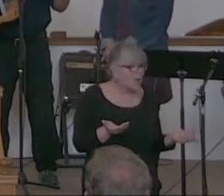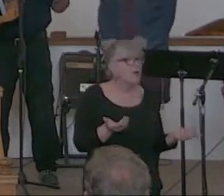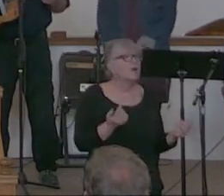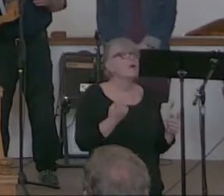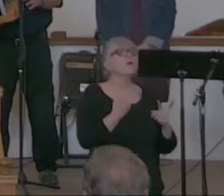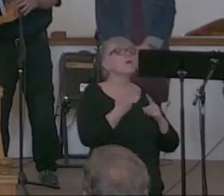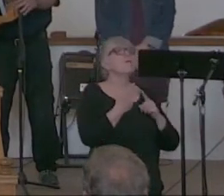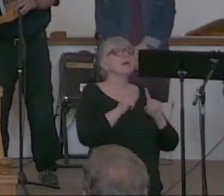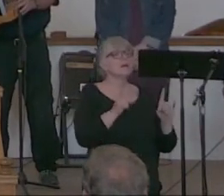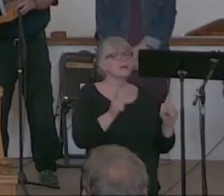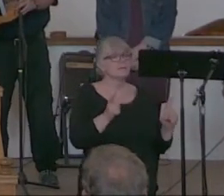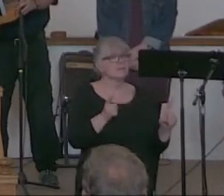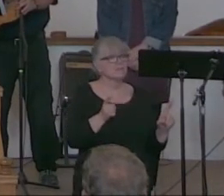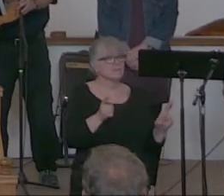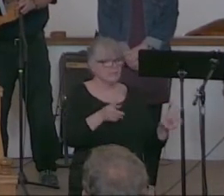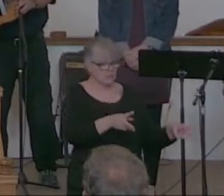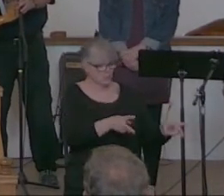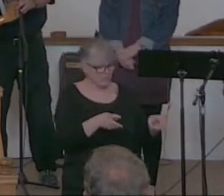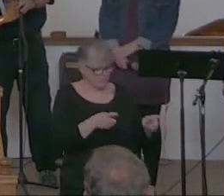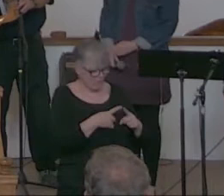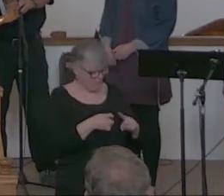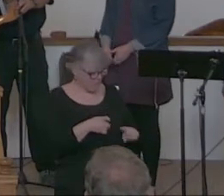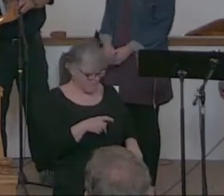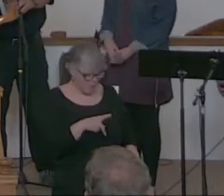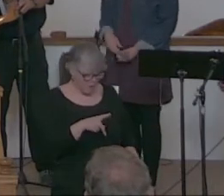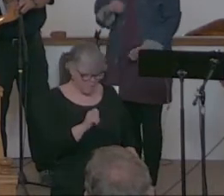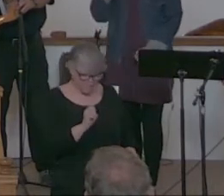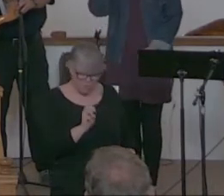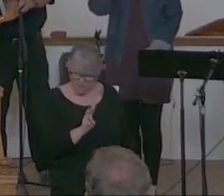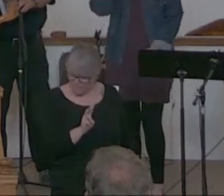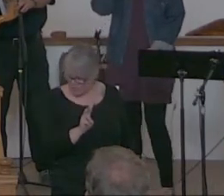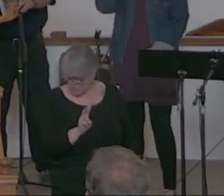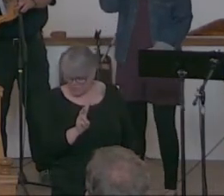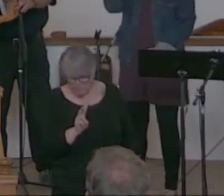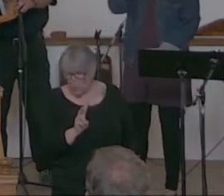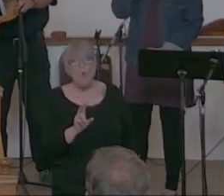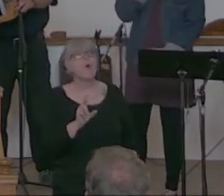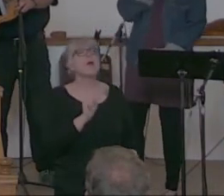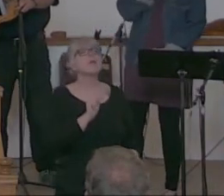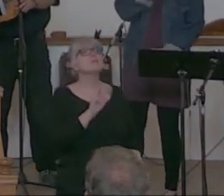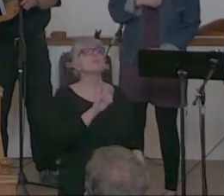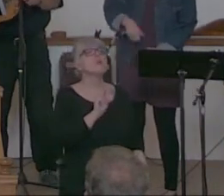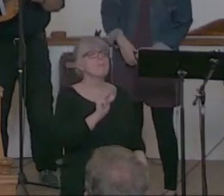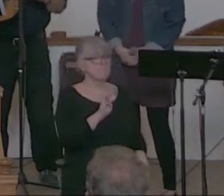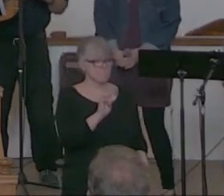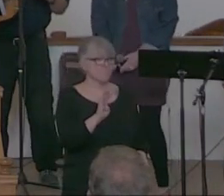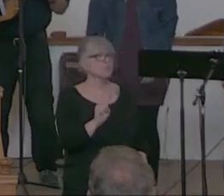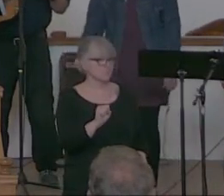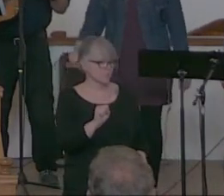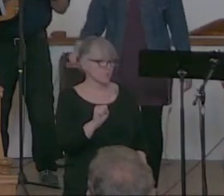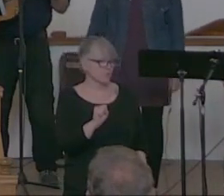taken. Is it in Proverbs? No. Numbers. So